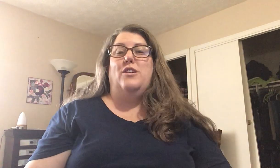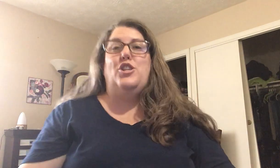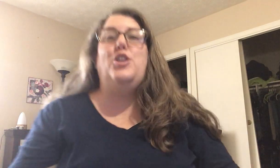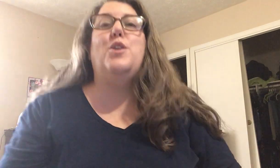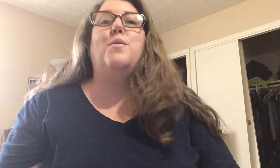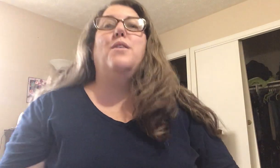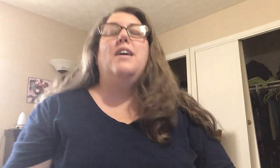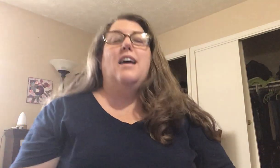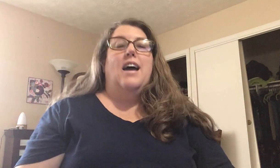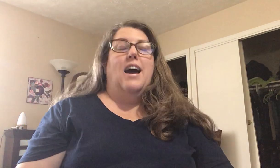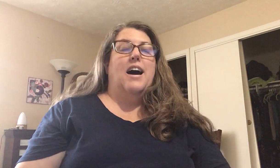to you.